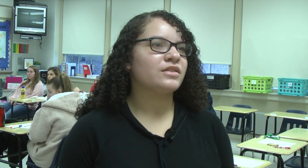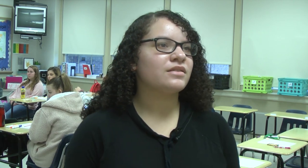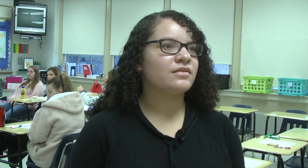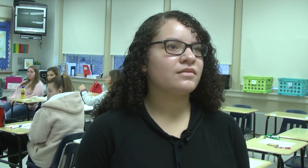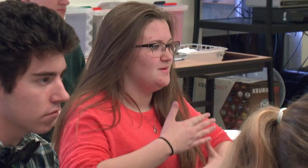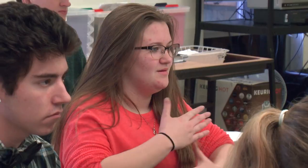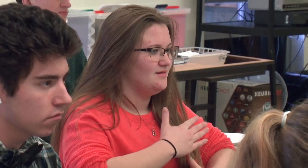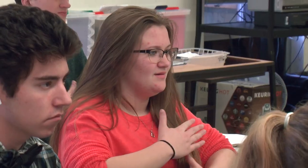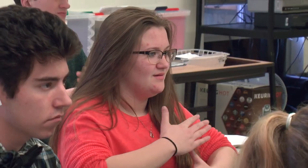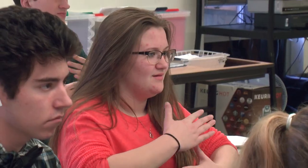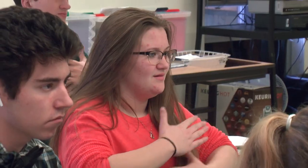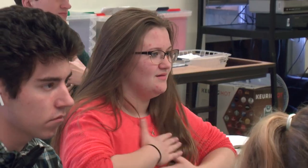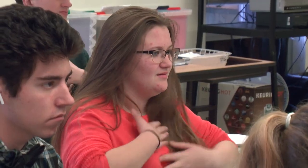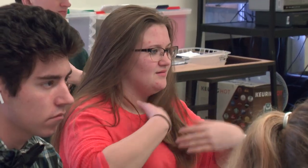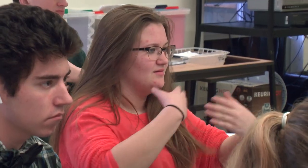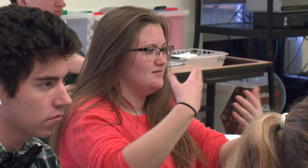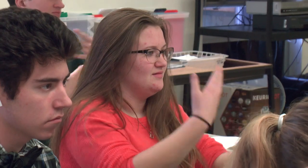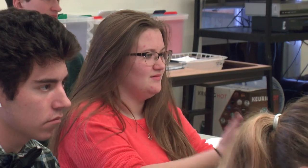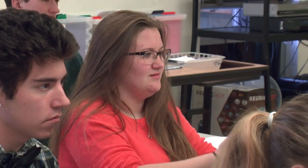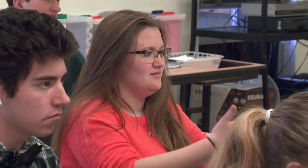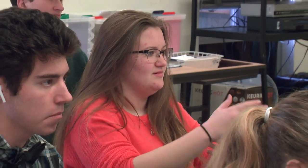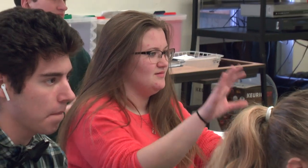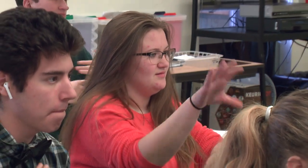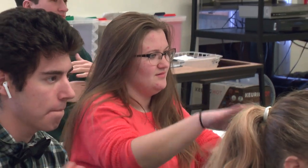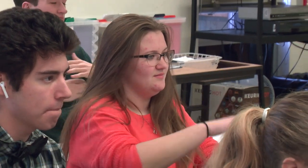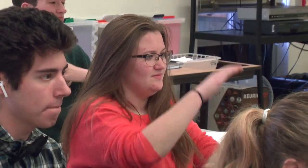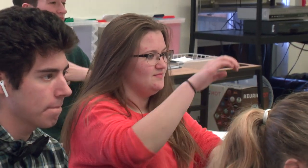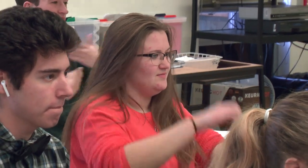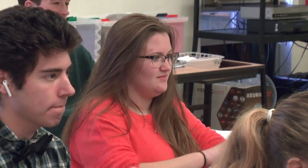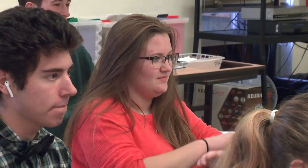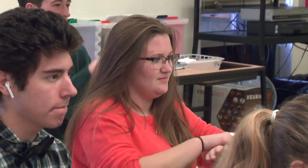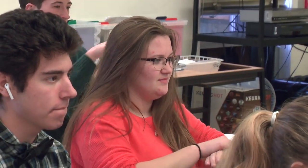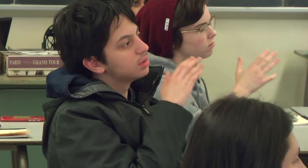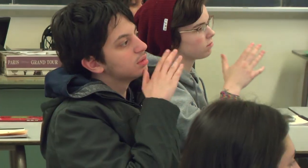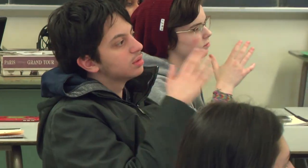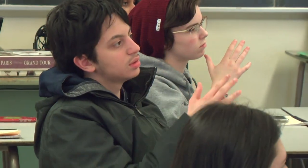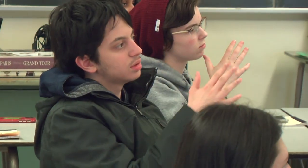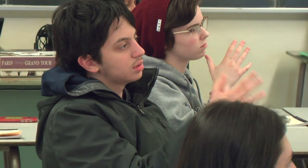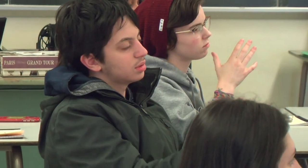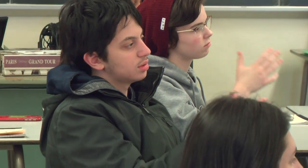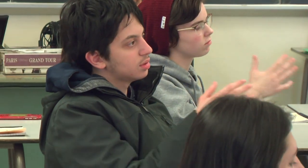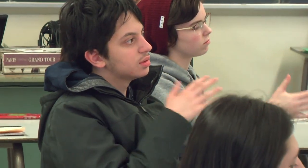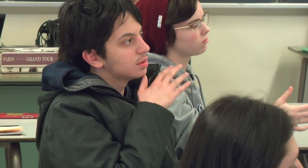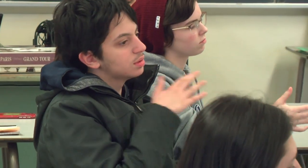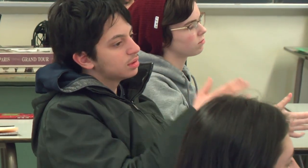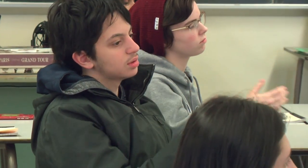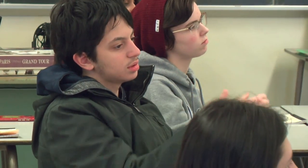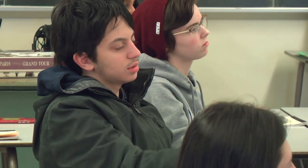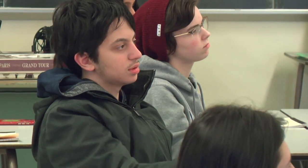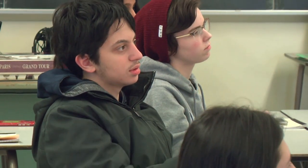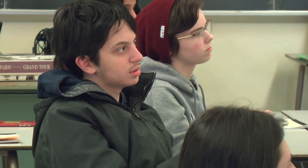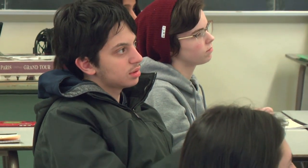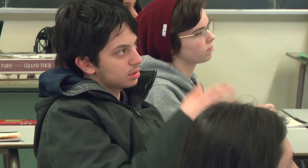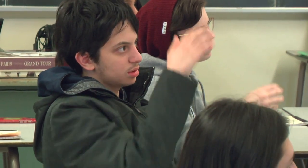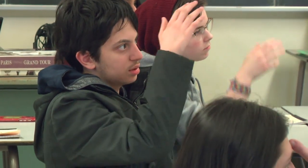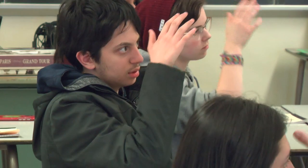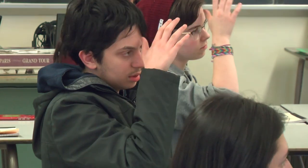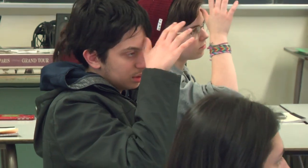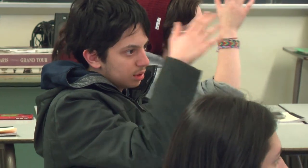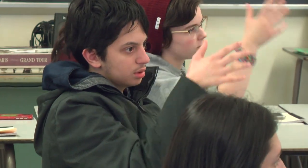me and my best friend are actually in the same class it's not in the same peers that we're in so we usually talk back and forth when we're in a quiet environment such as a library or during